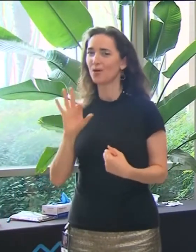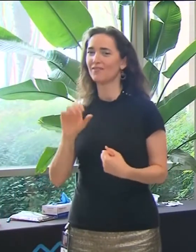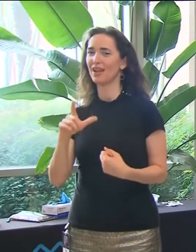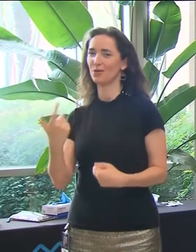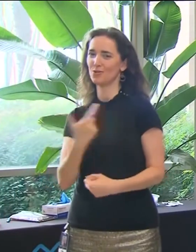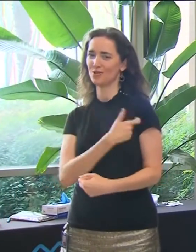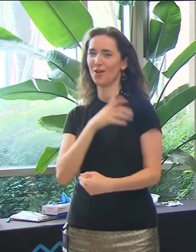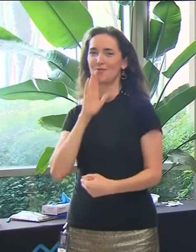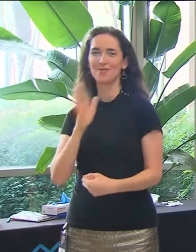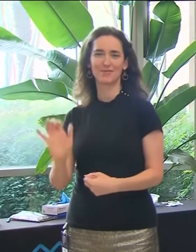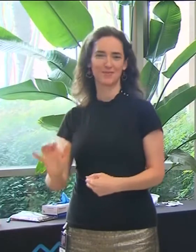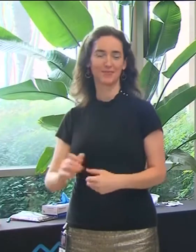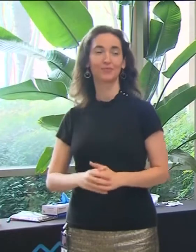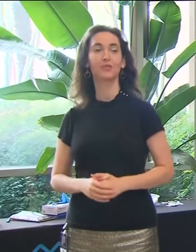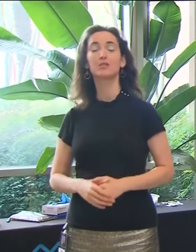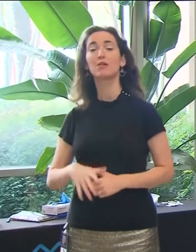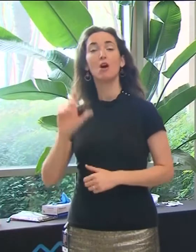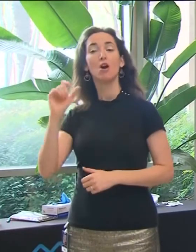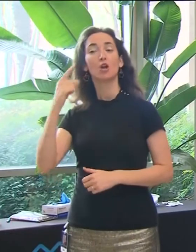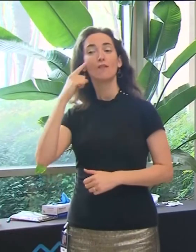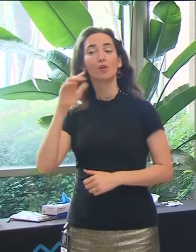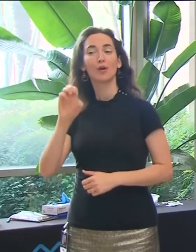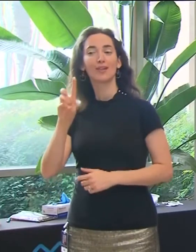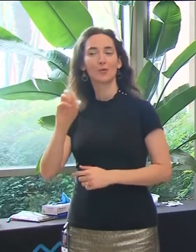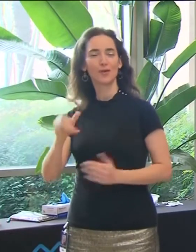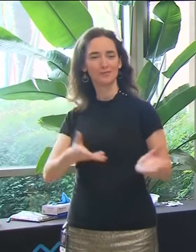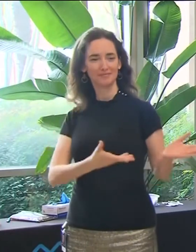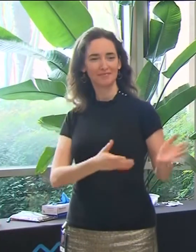shot, too. So, Governor Edwards? Yes, sir.